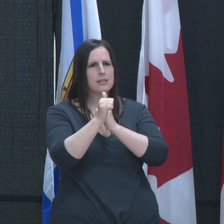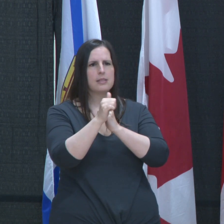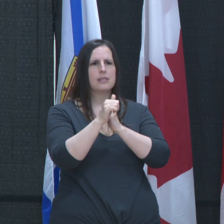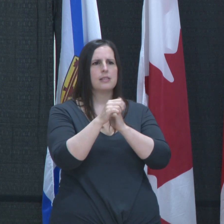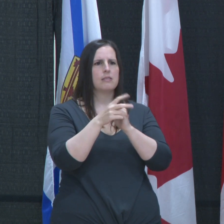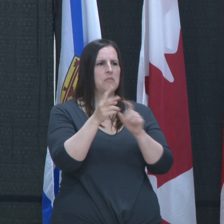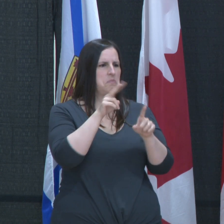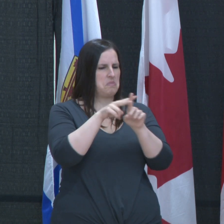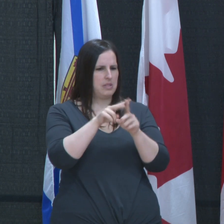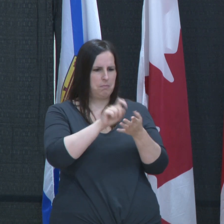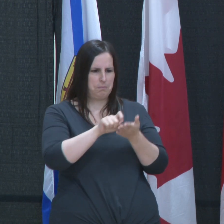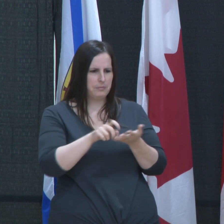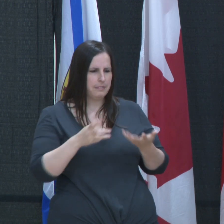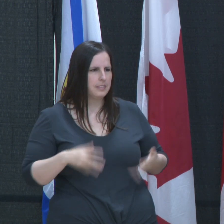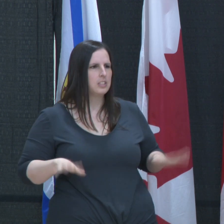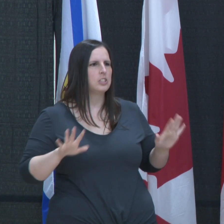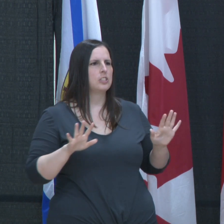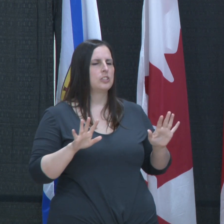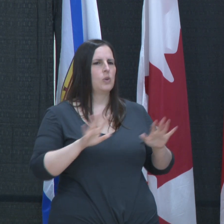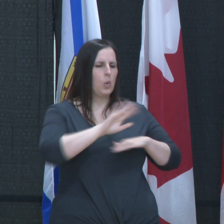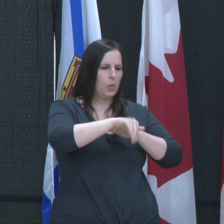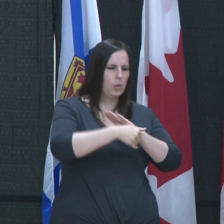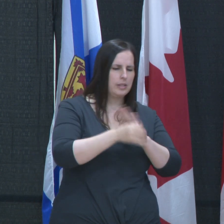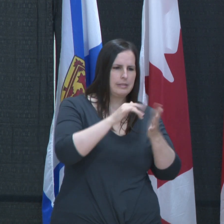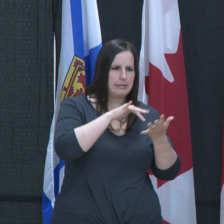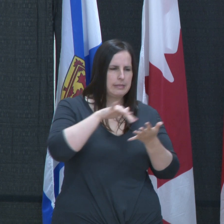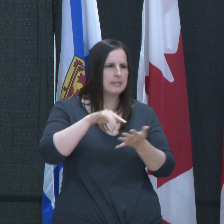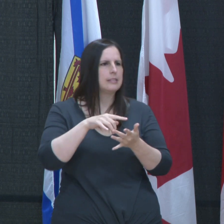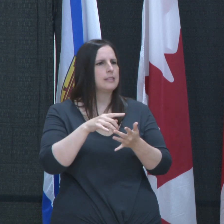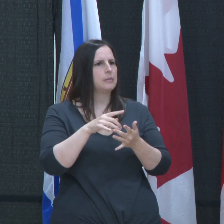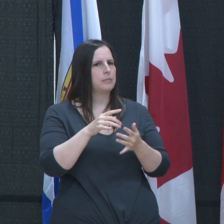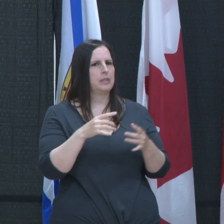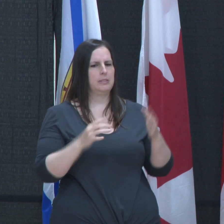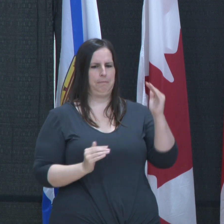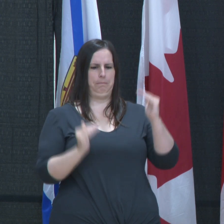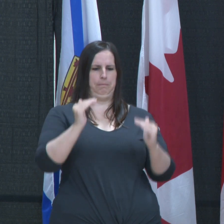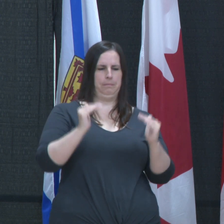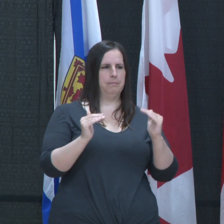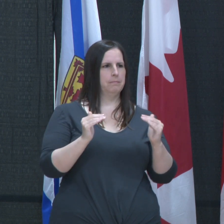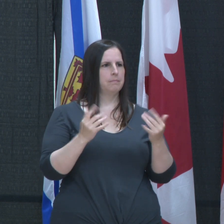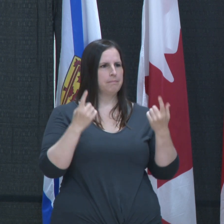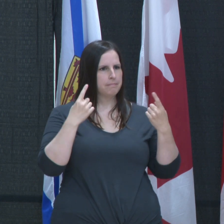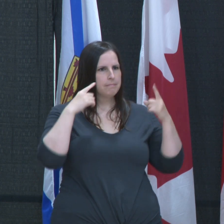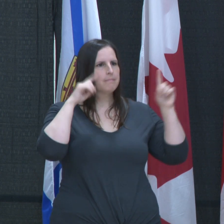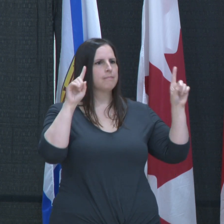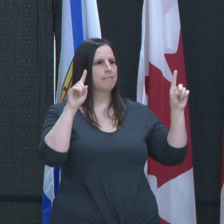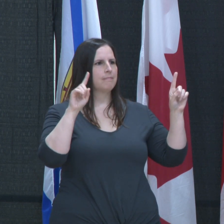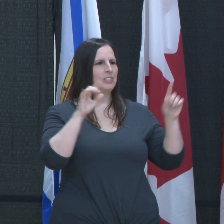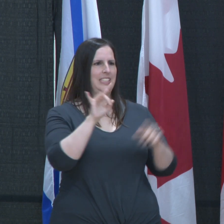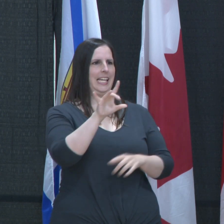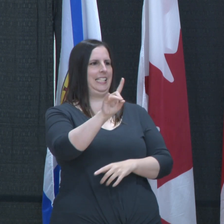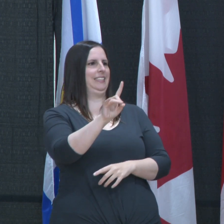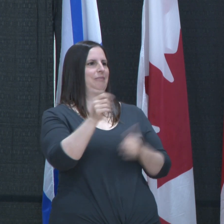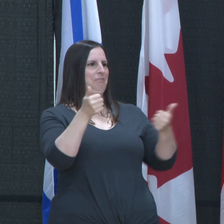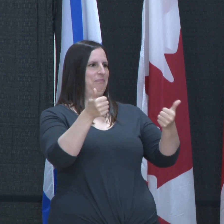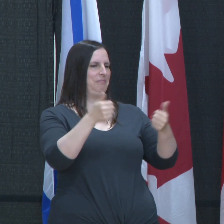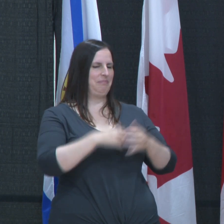through late night studying or tests while handling all the stresses involved. And now you can say, I did it.